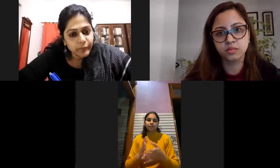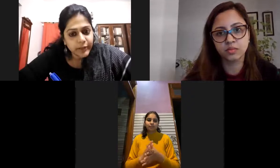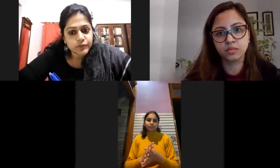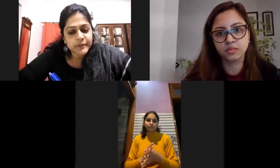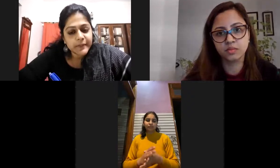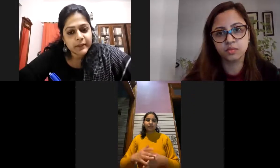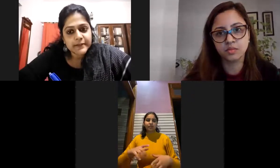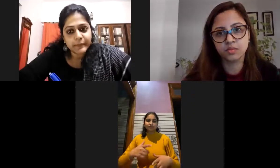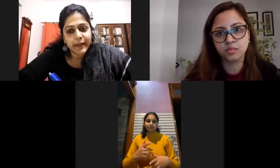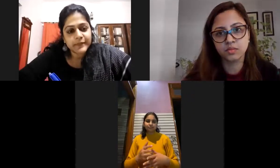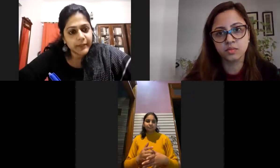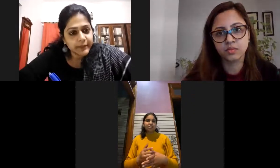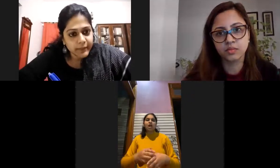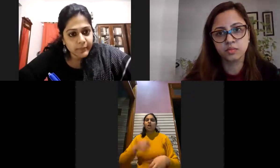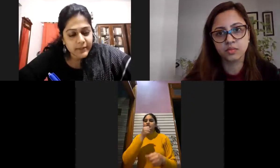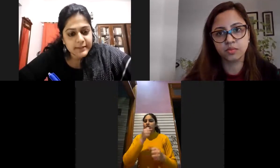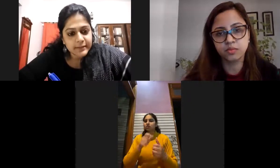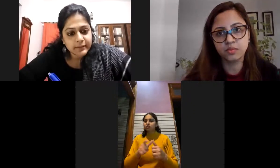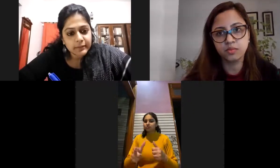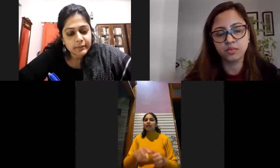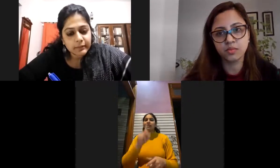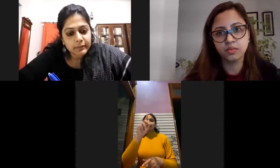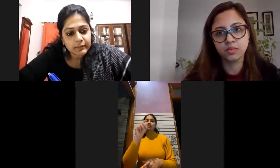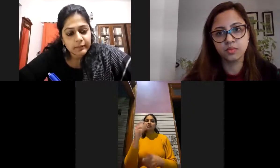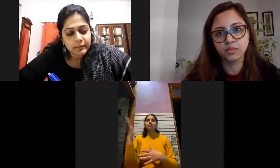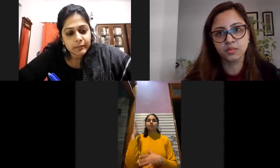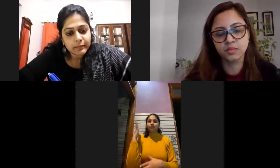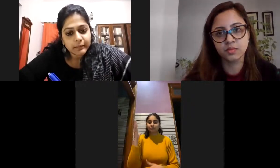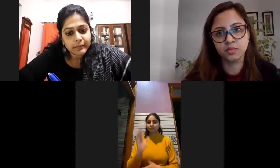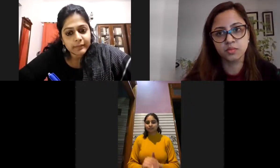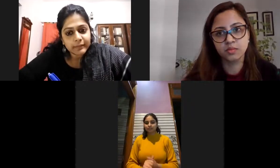allow each of the speakers perhaps another 10 minutes?